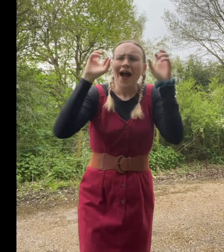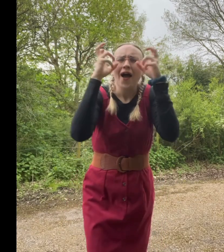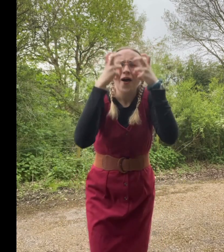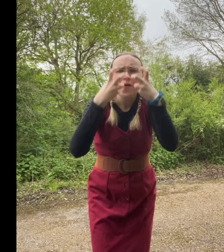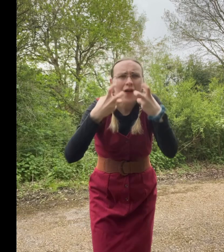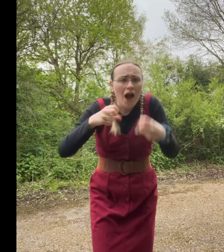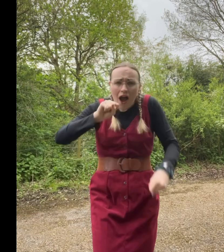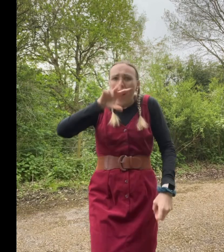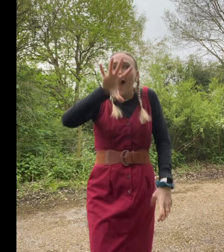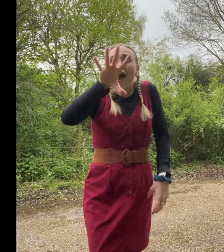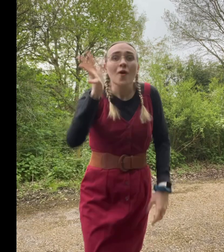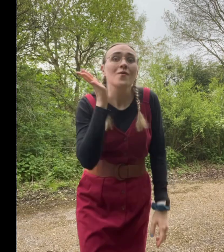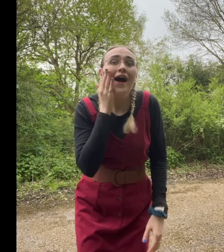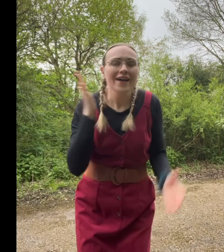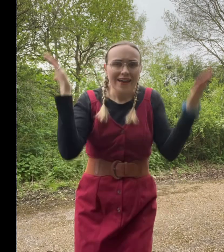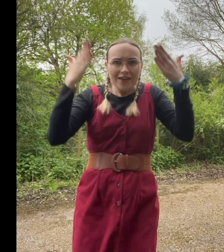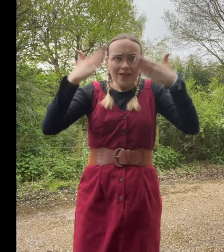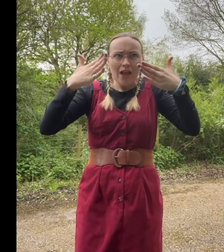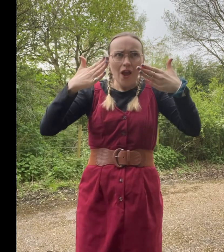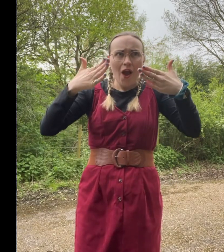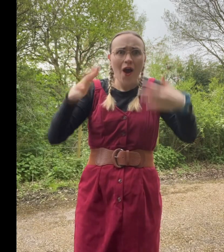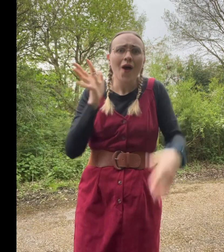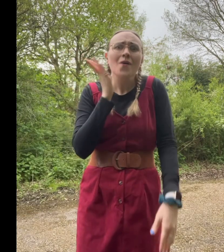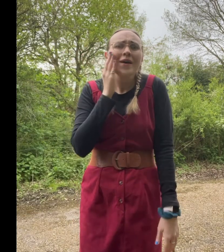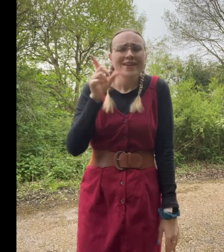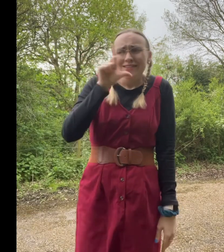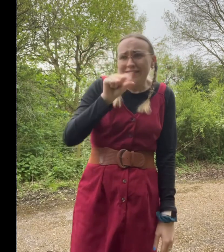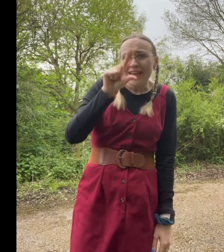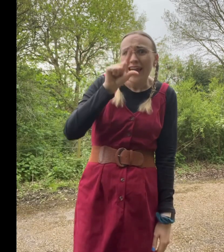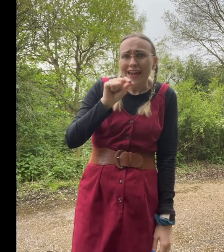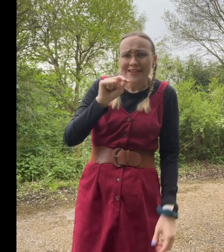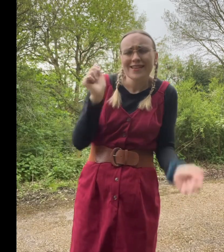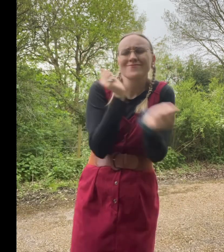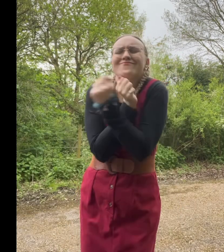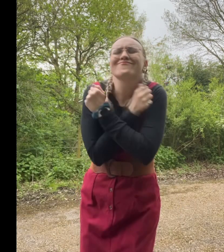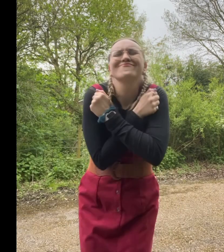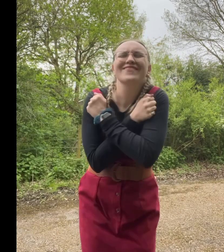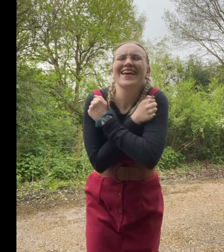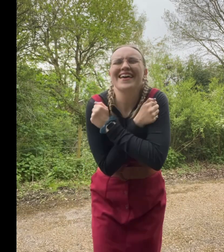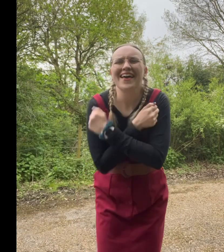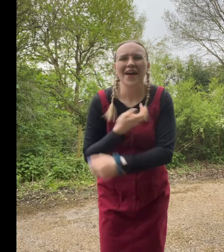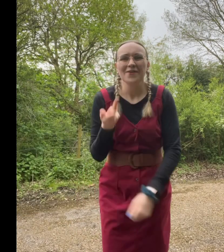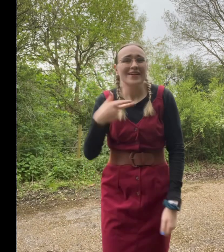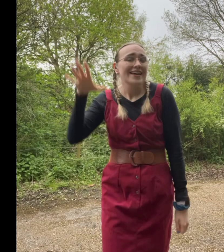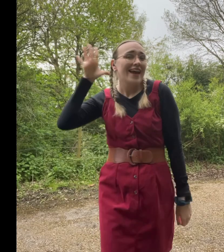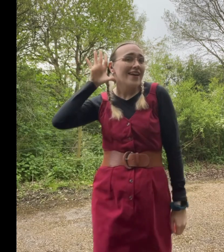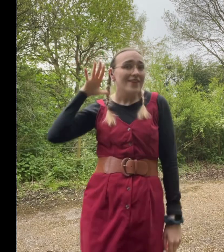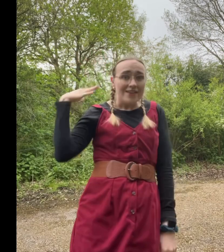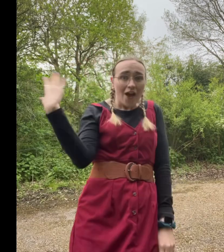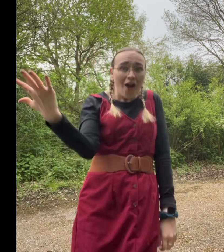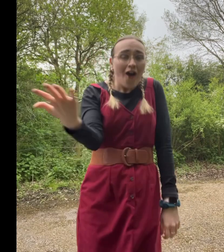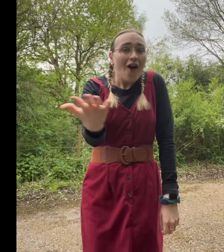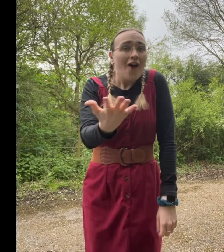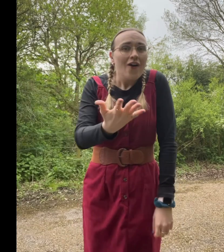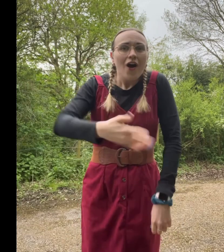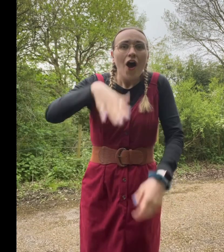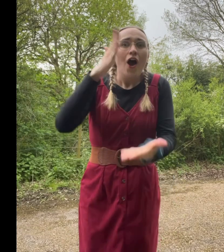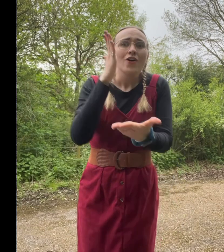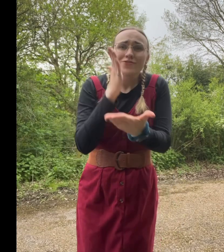evening whilst the chicks are in their nest. We hear it all, true talent at